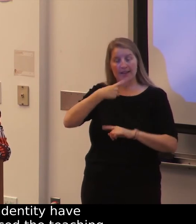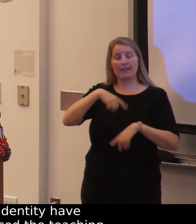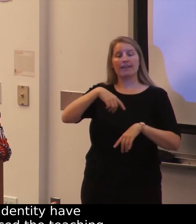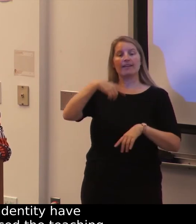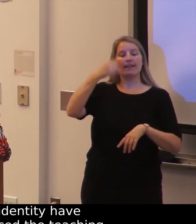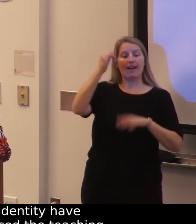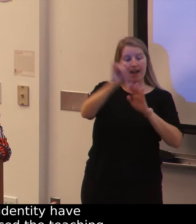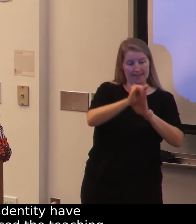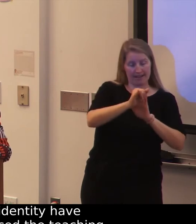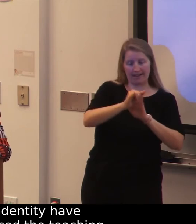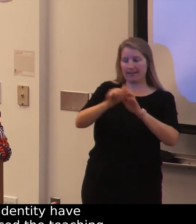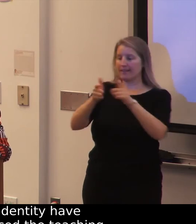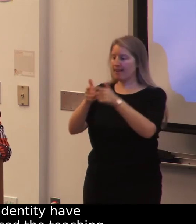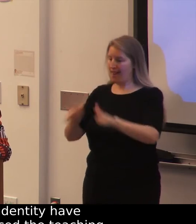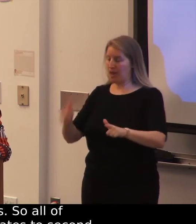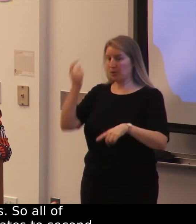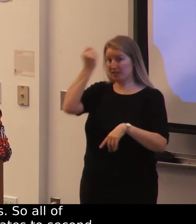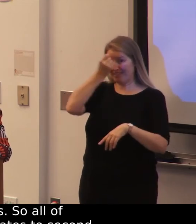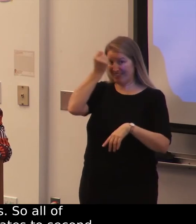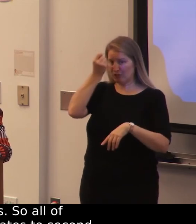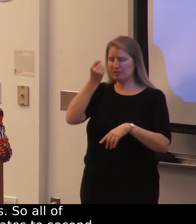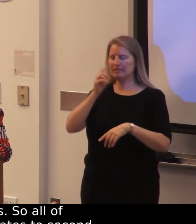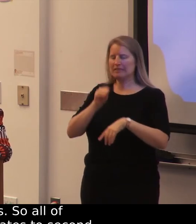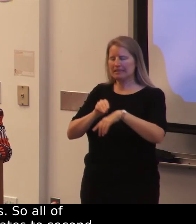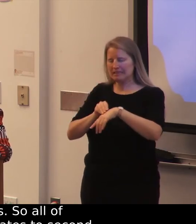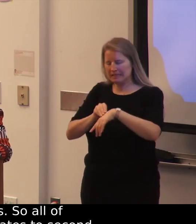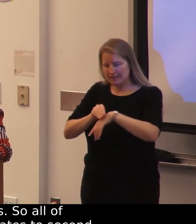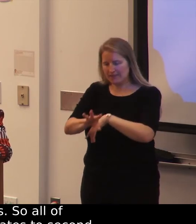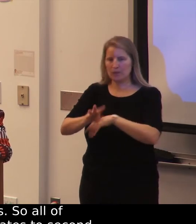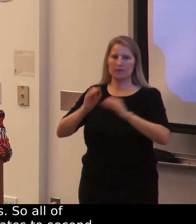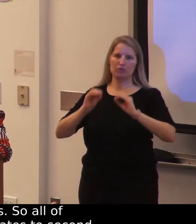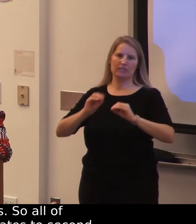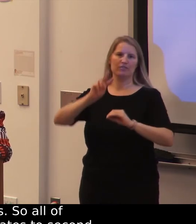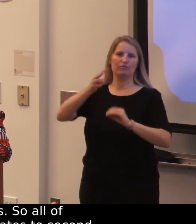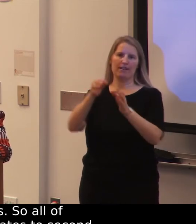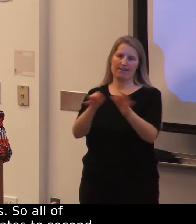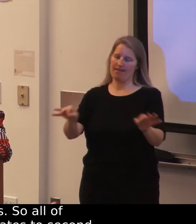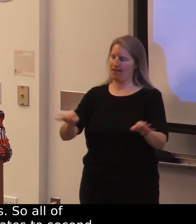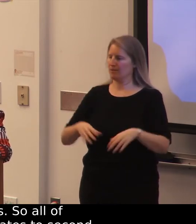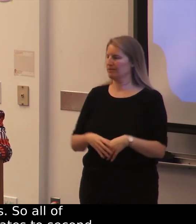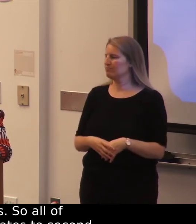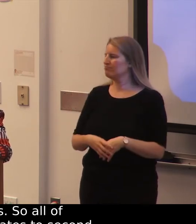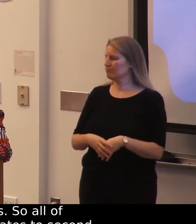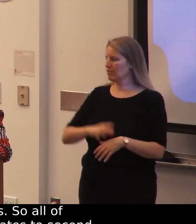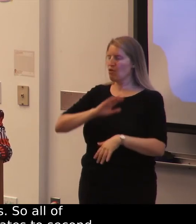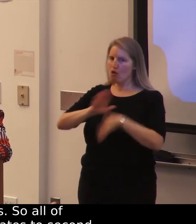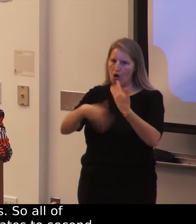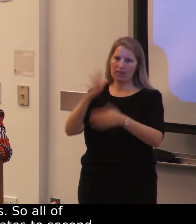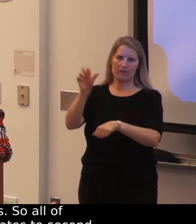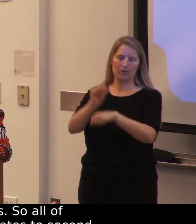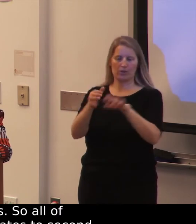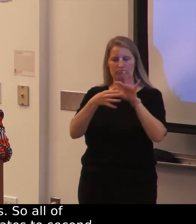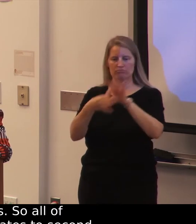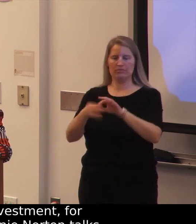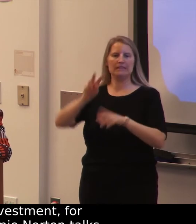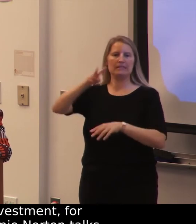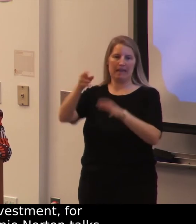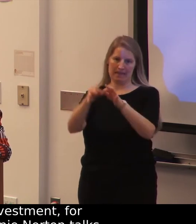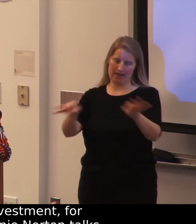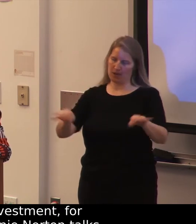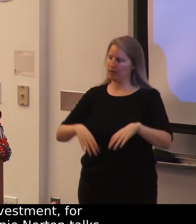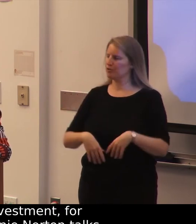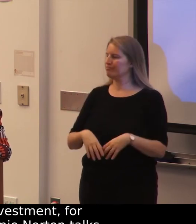have highly influenced the teaching of second languages, right? So all of her work relates to second languages. So concepts such